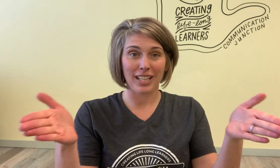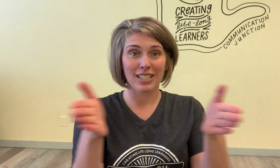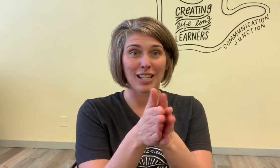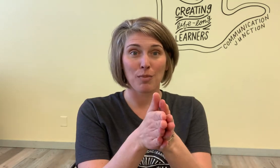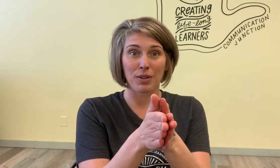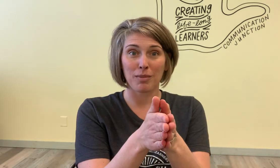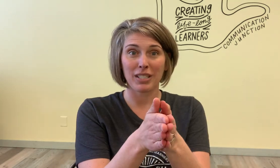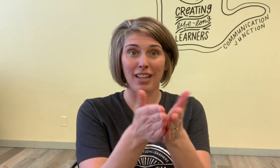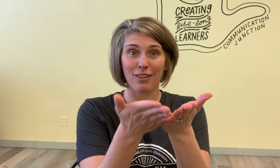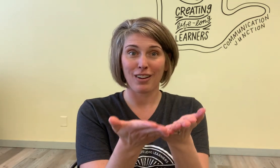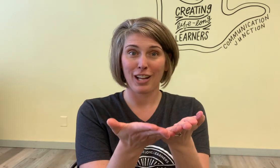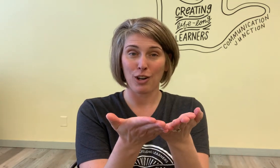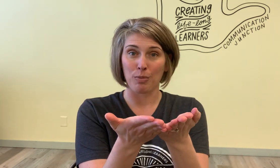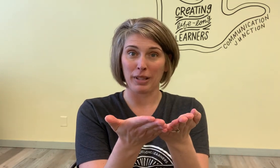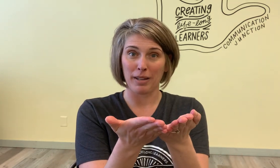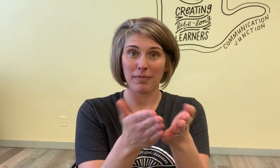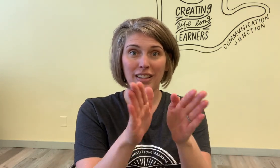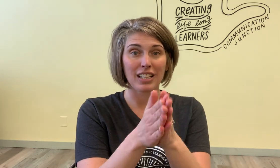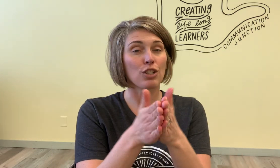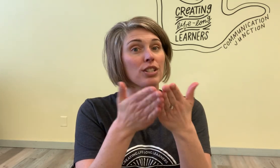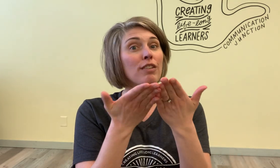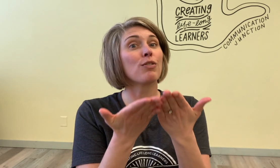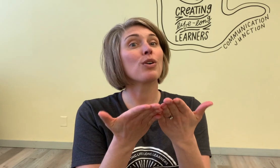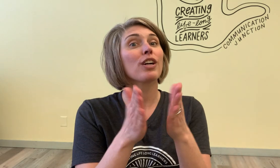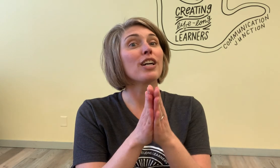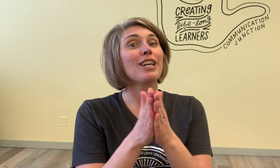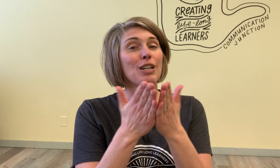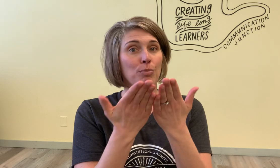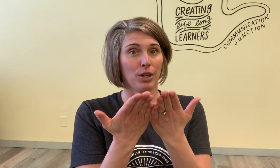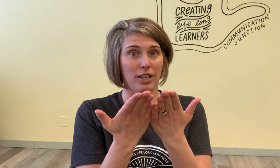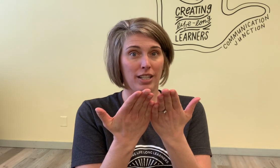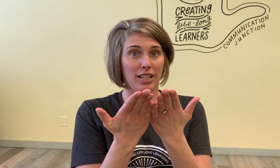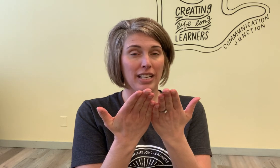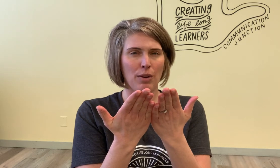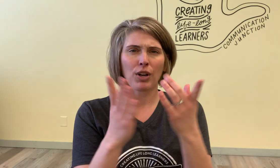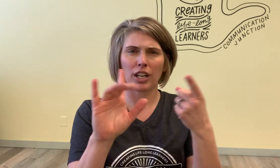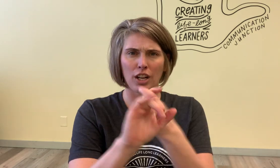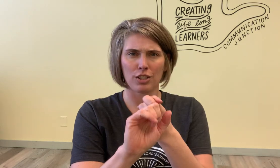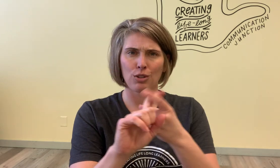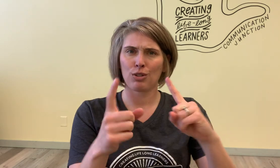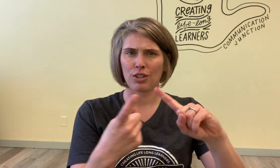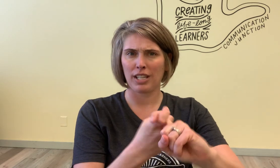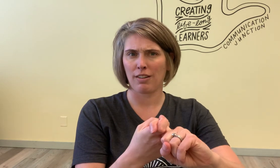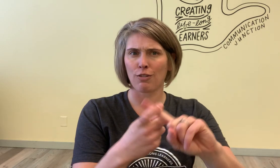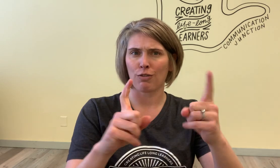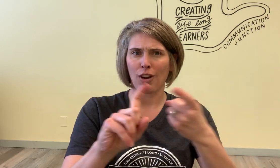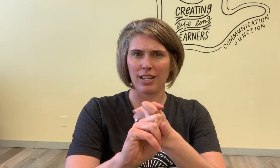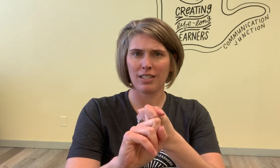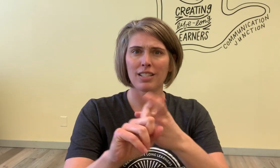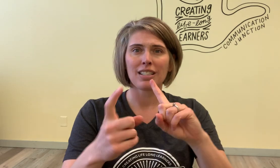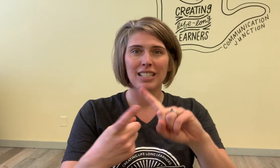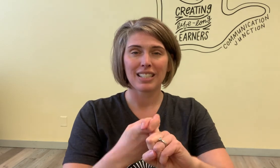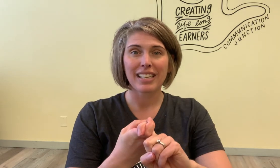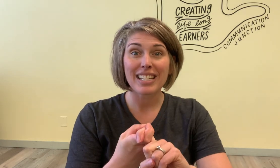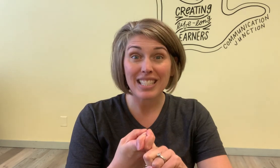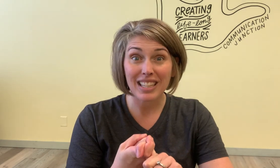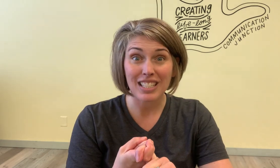hands, put them together, and open them. That's our sign for book. And we're going to also use our sign for friend and sing this